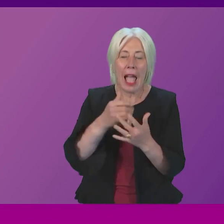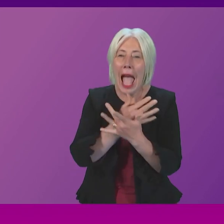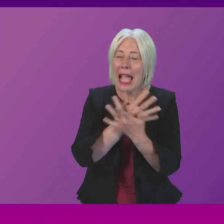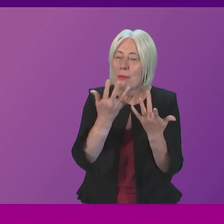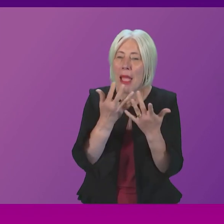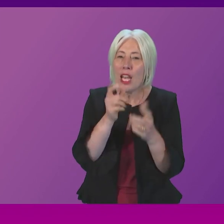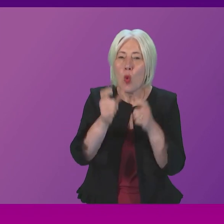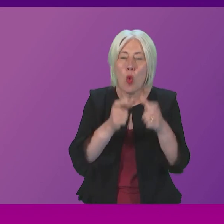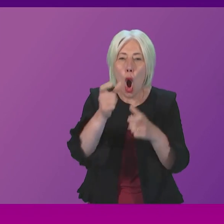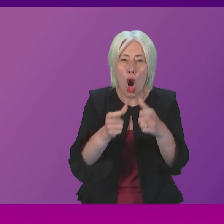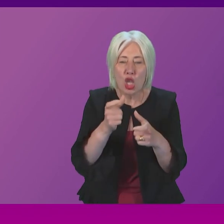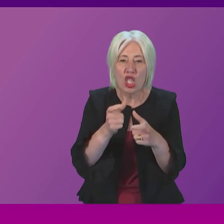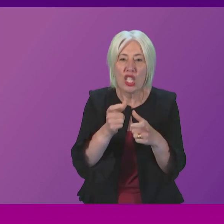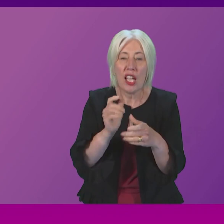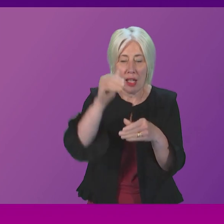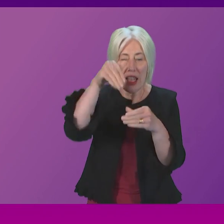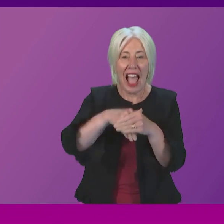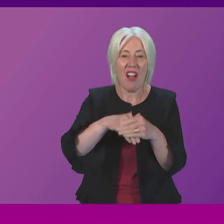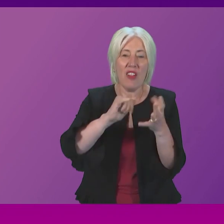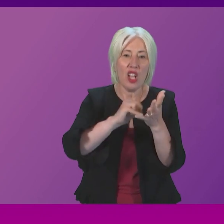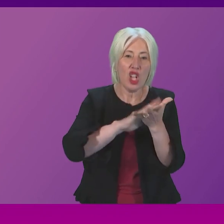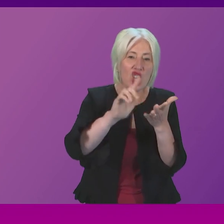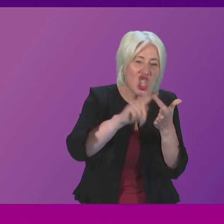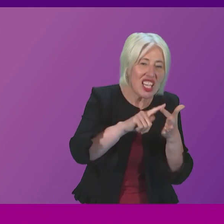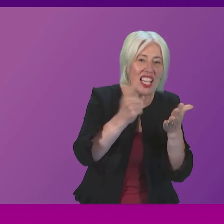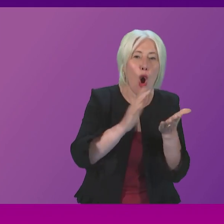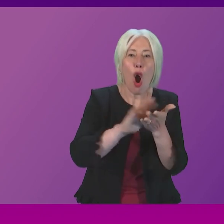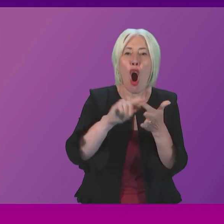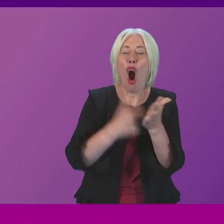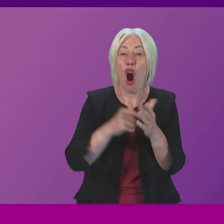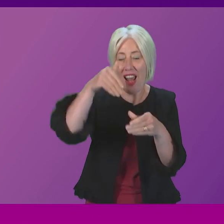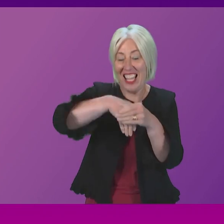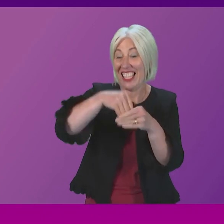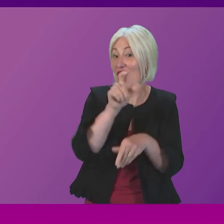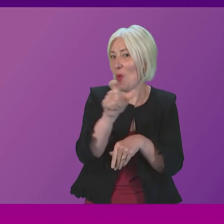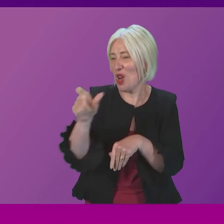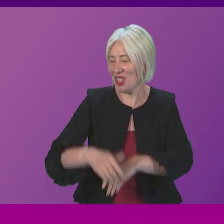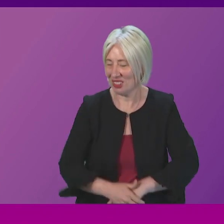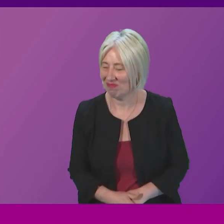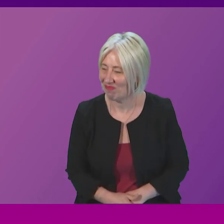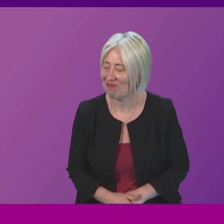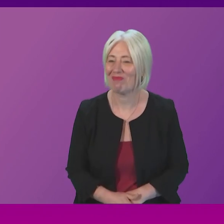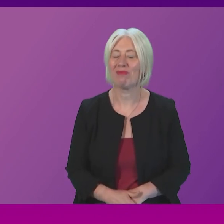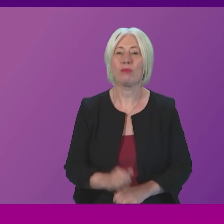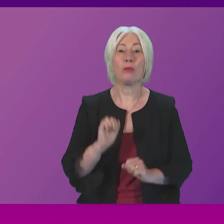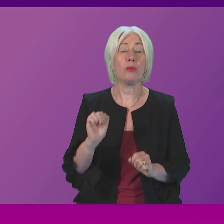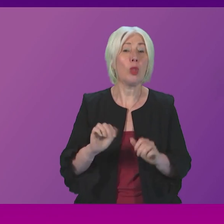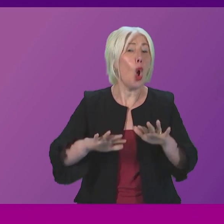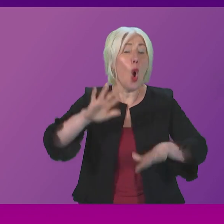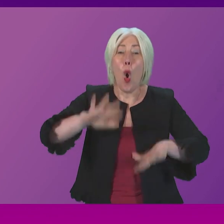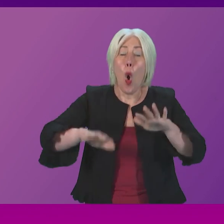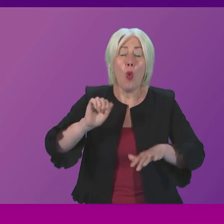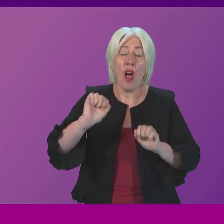I could cram in, which contain the words she and her. Her words. Whether she